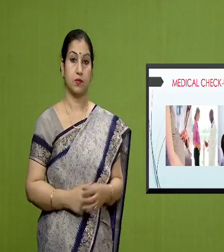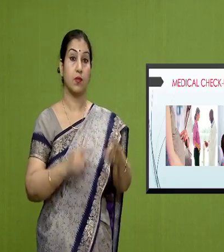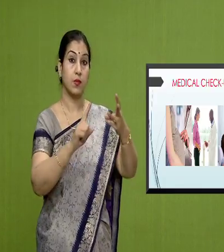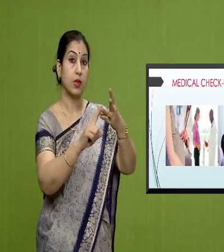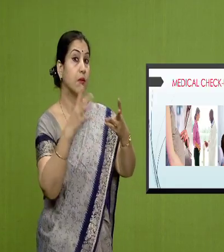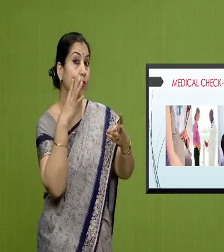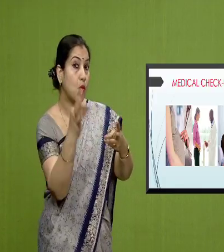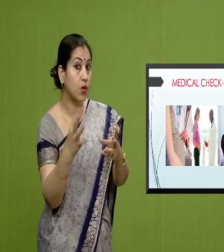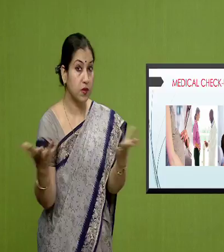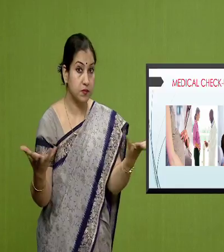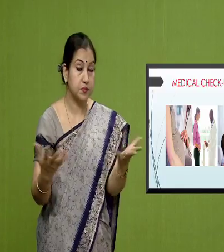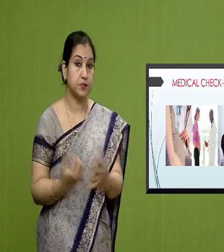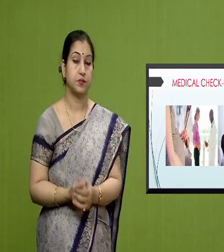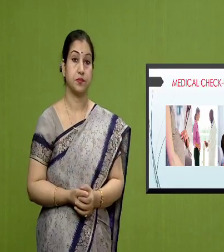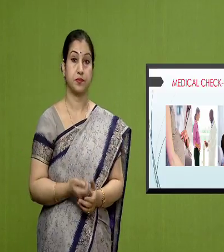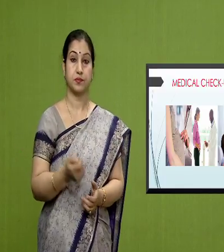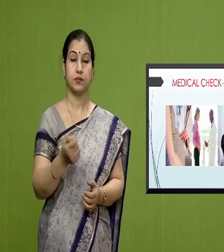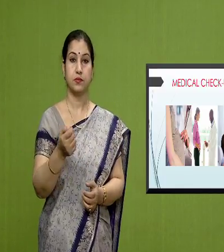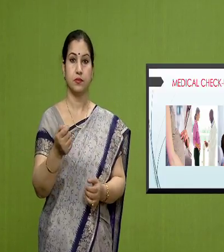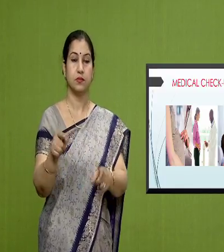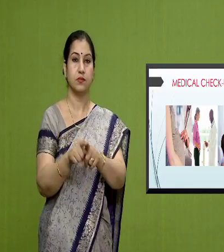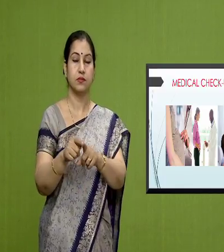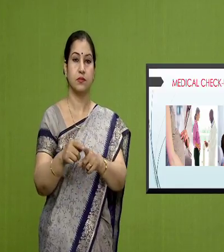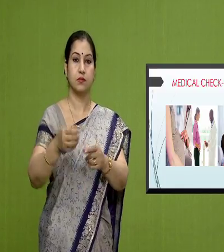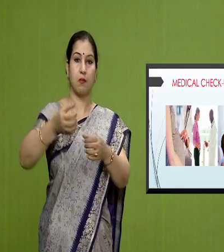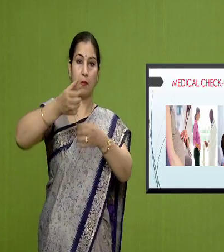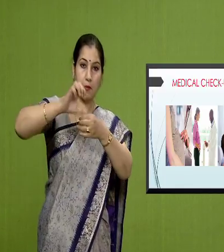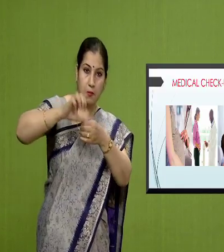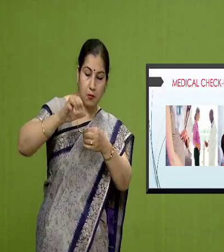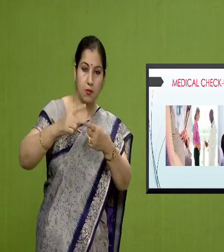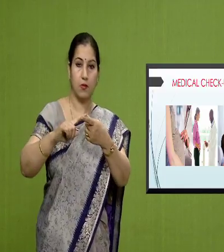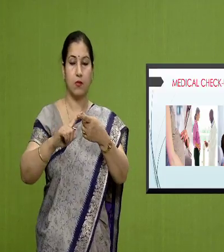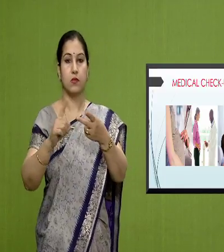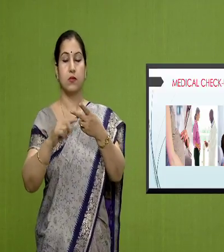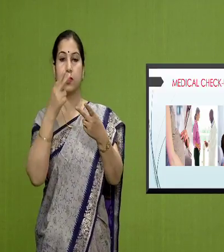third important is drugs, alcohol and smoking.